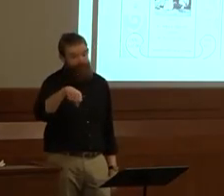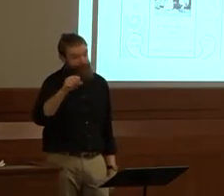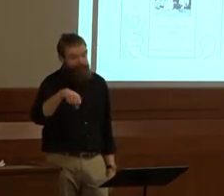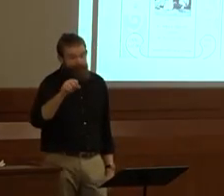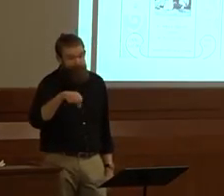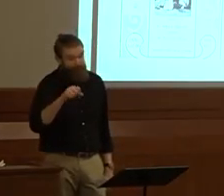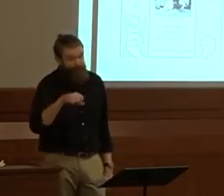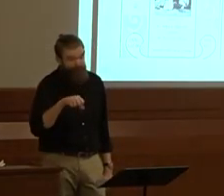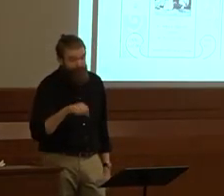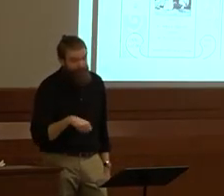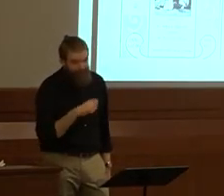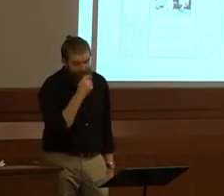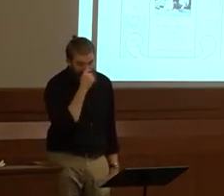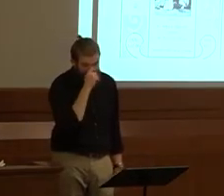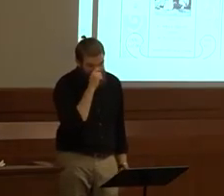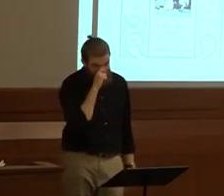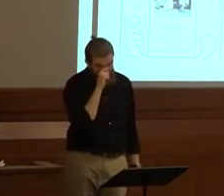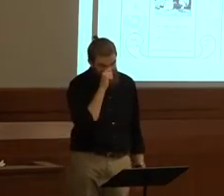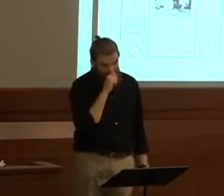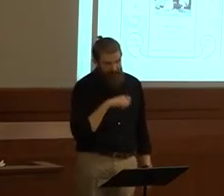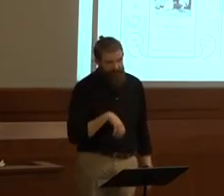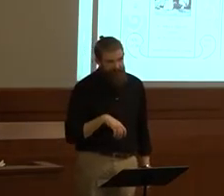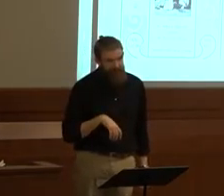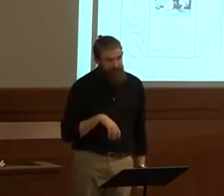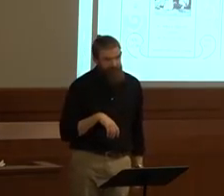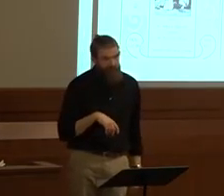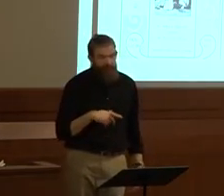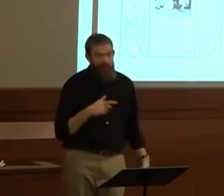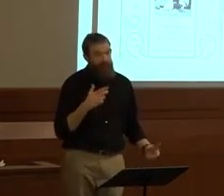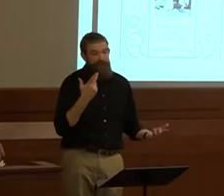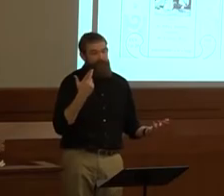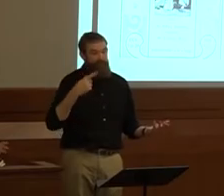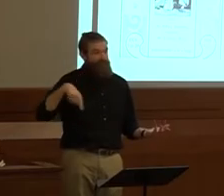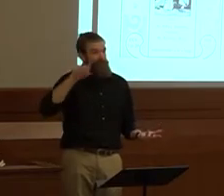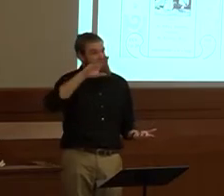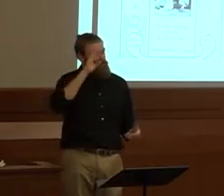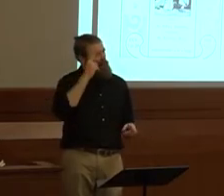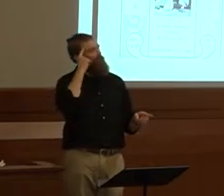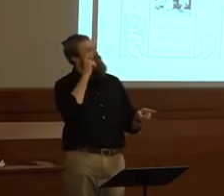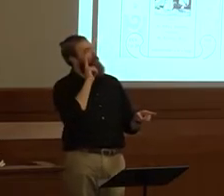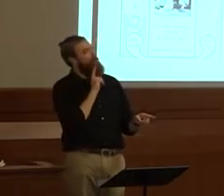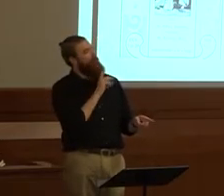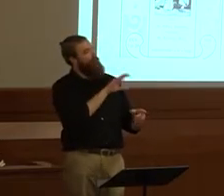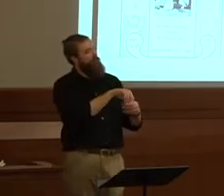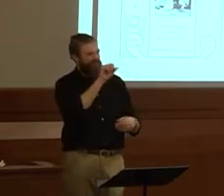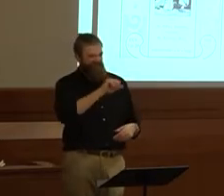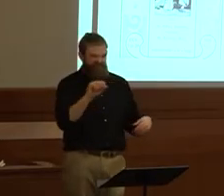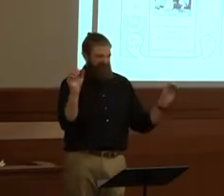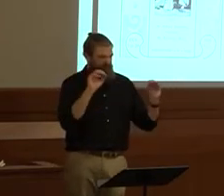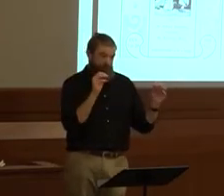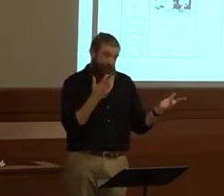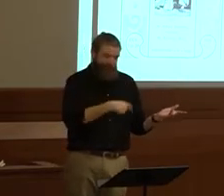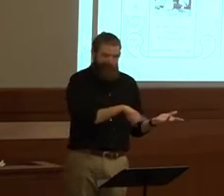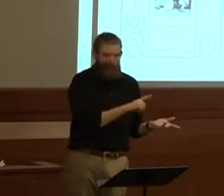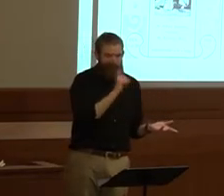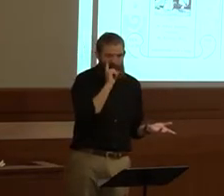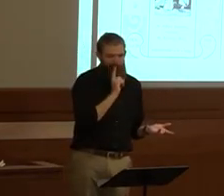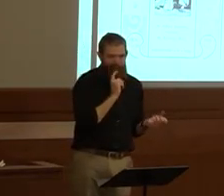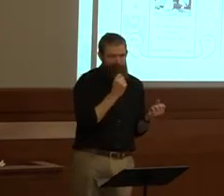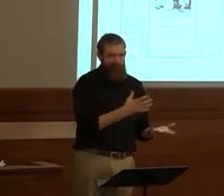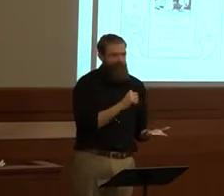Many times deaf people just didn't go to church, and you have to consider in what place. In France, there had been a lot